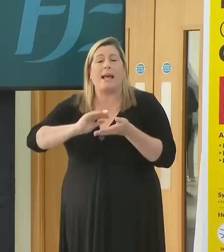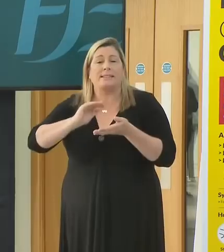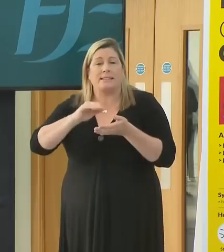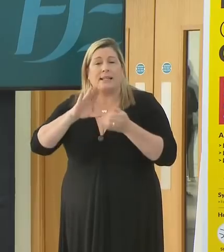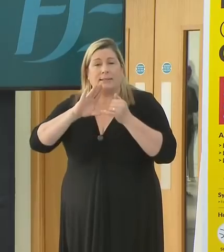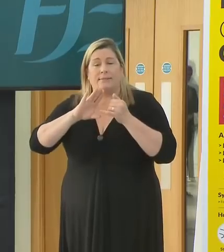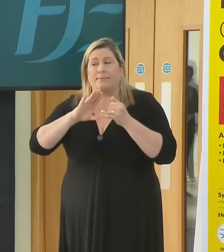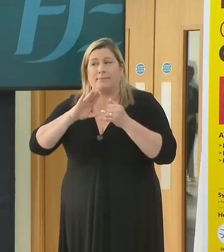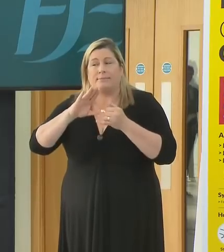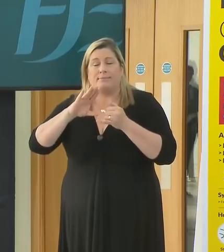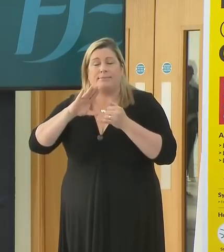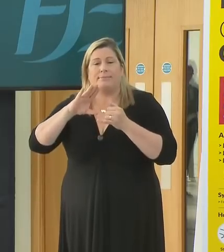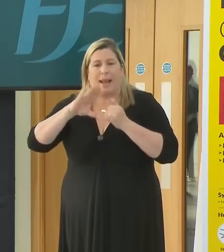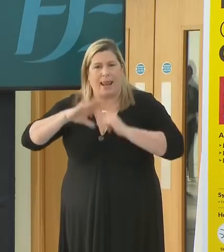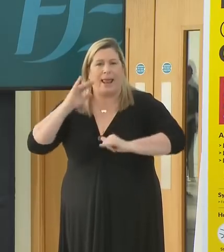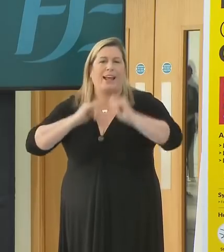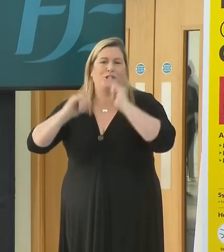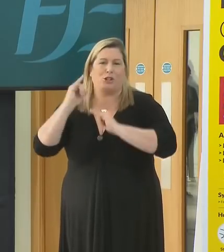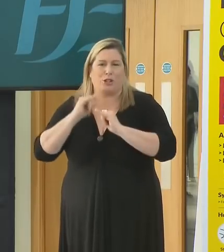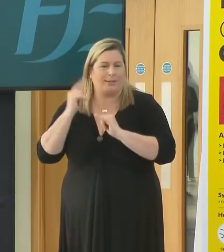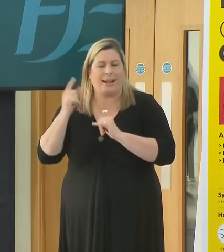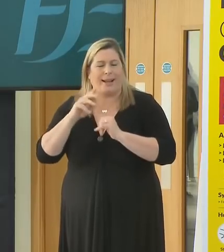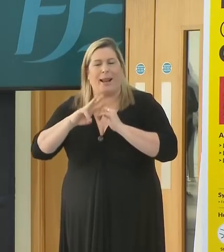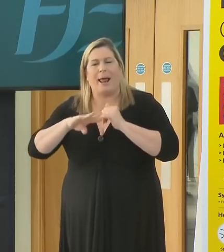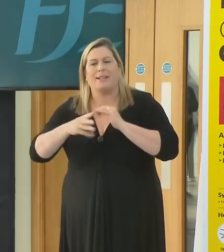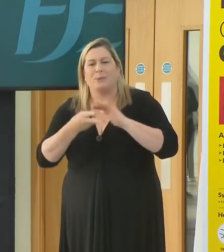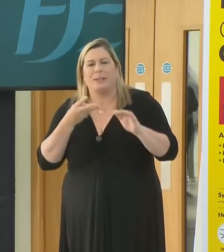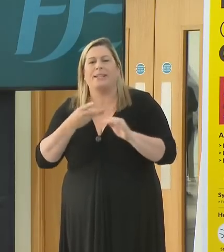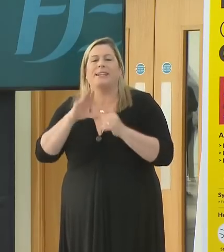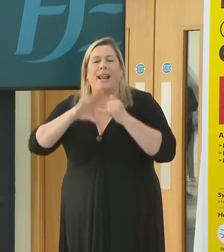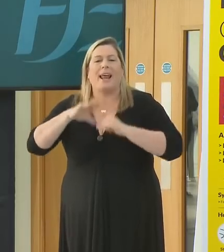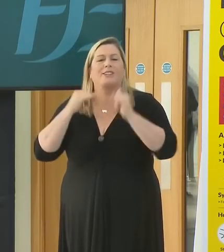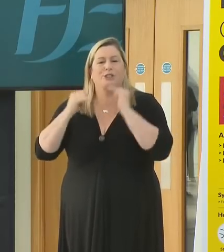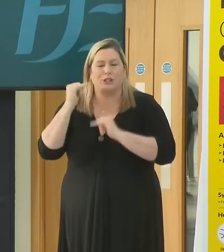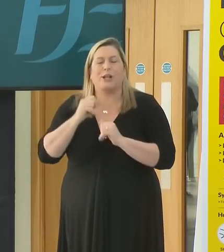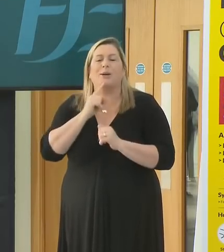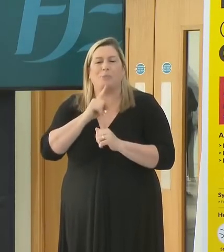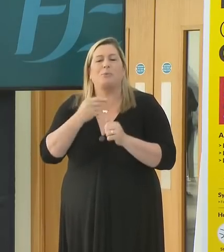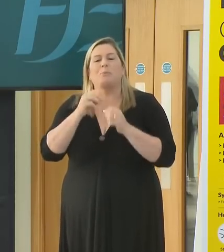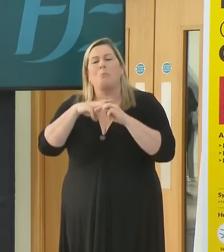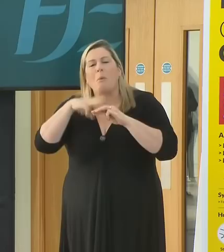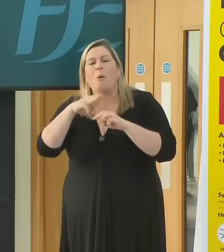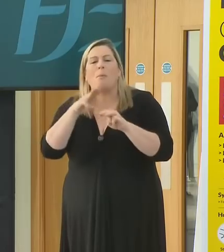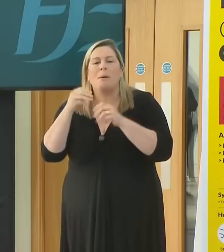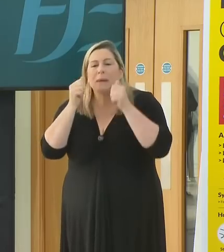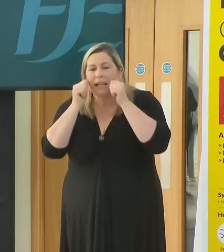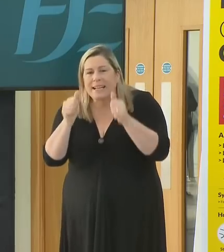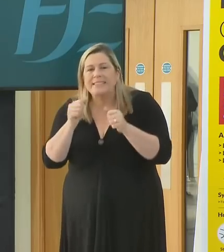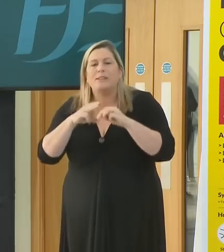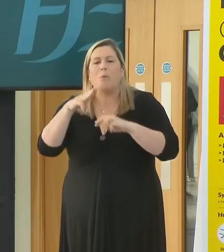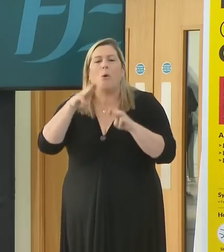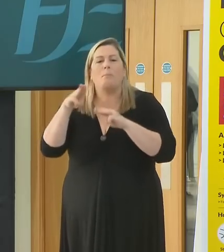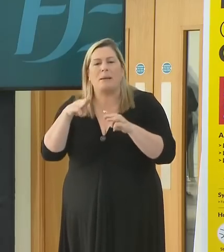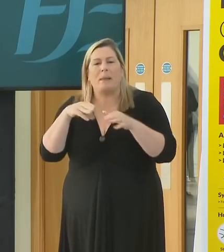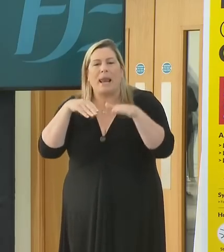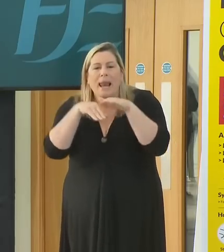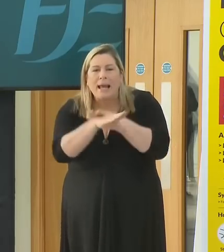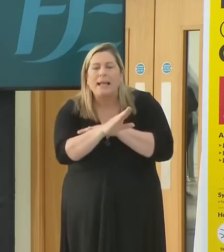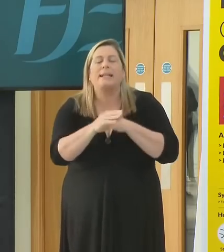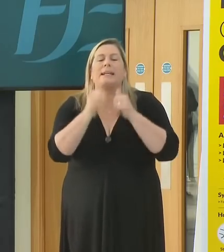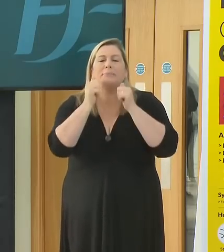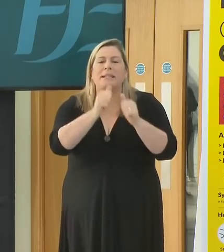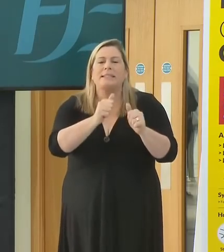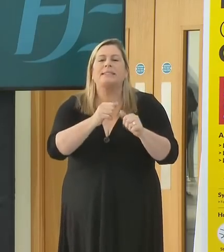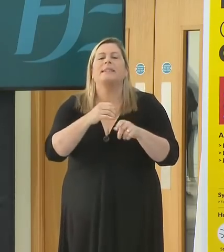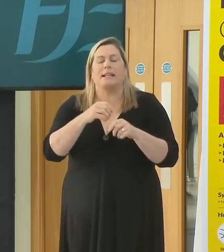week, or than last year, sorry. So we are seeing more people attending, more people being admitted, and particularly in relation to our